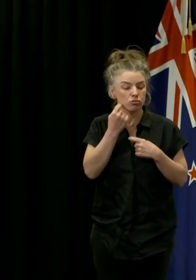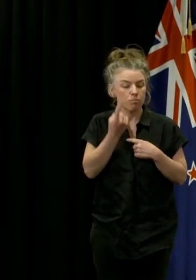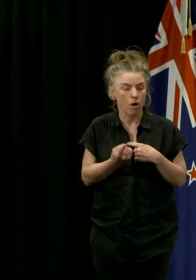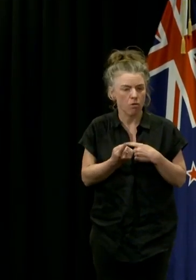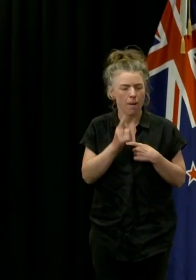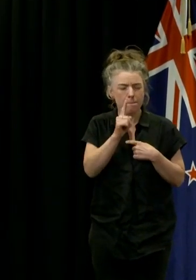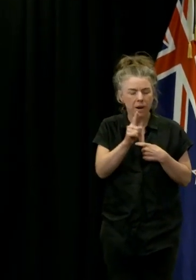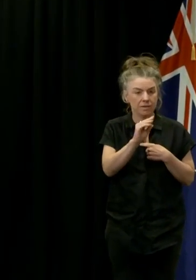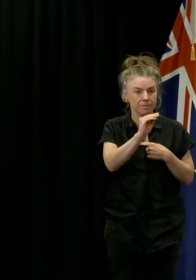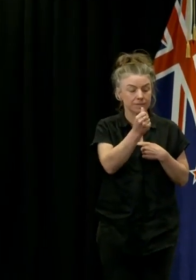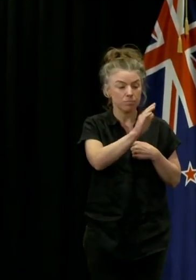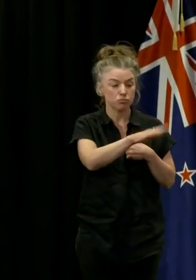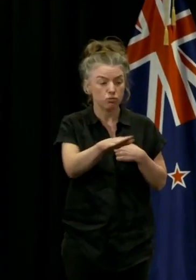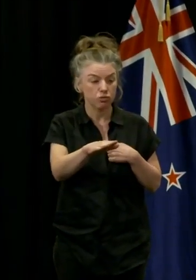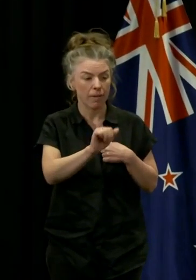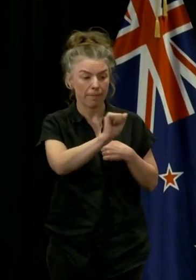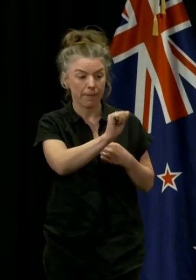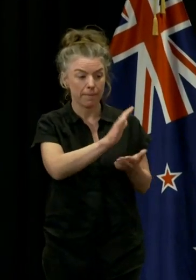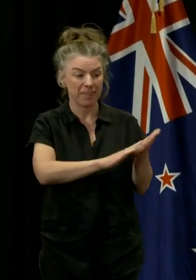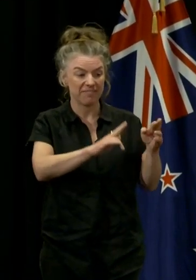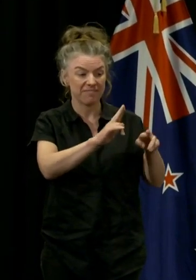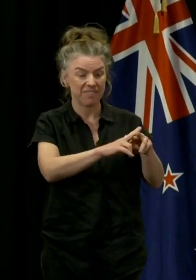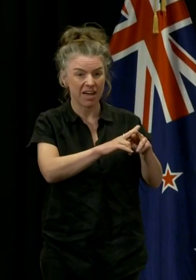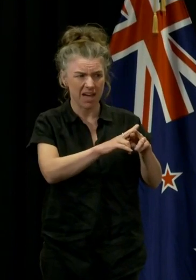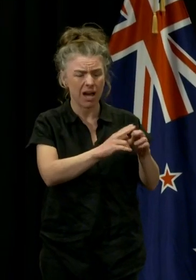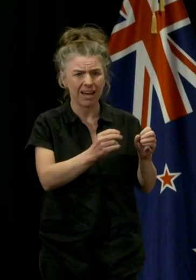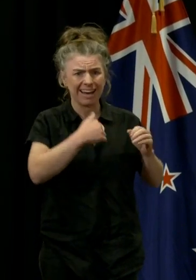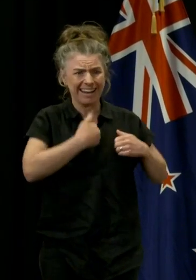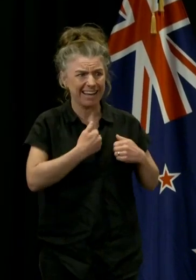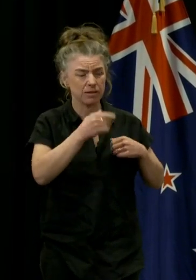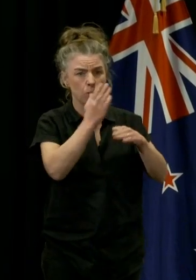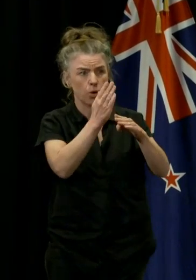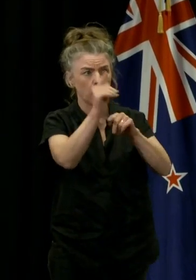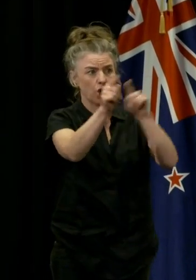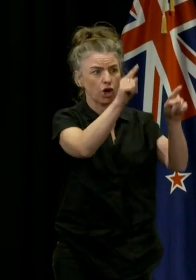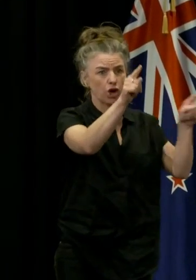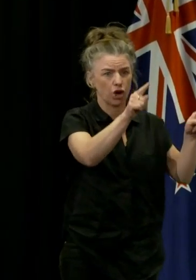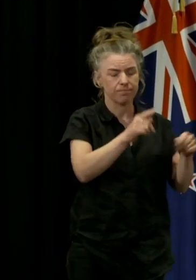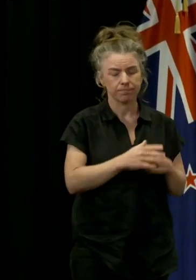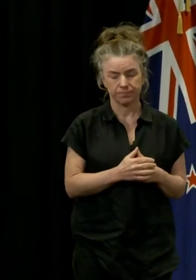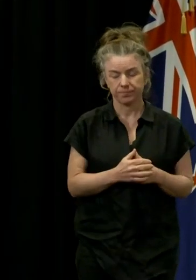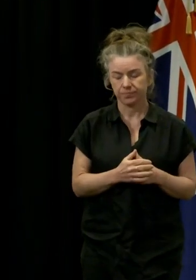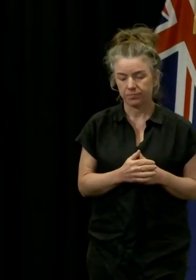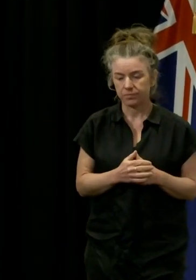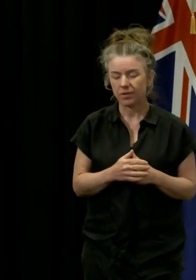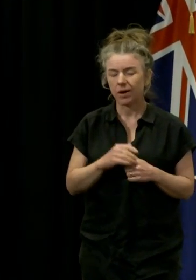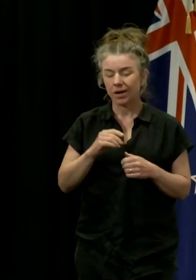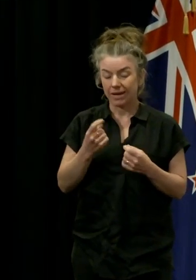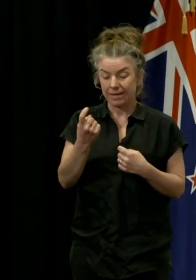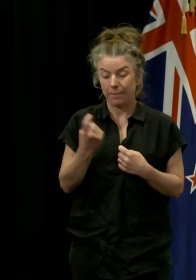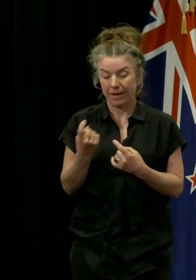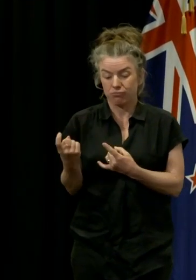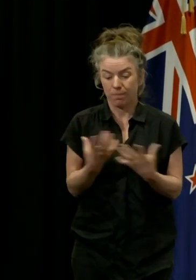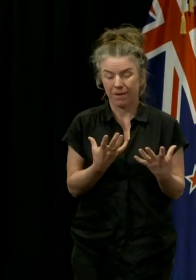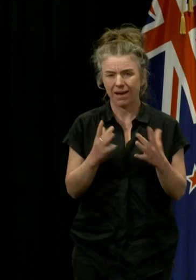the children of identified essential workers. Work is underway to prepare for online learning